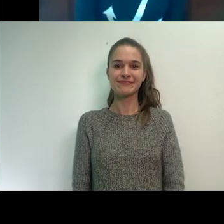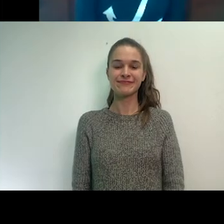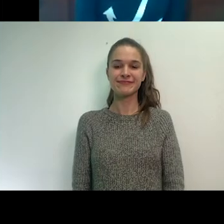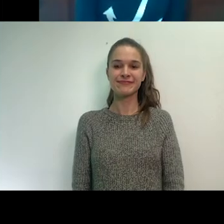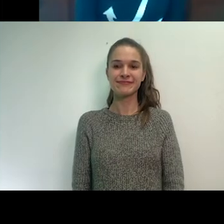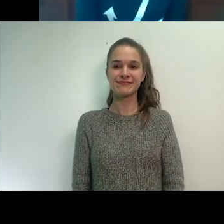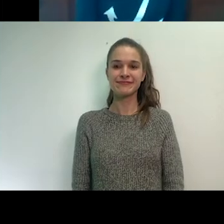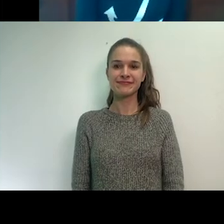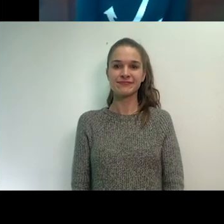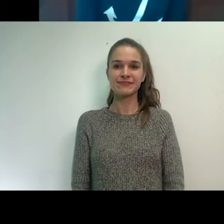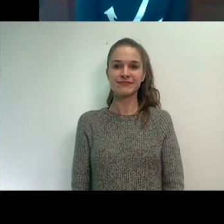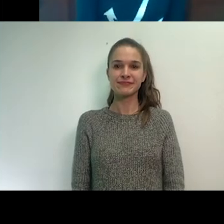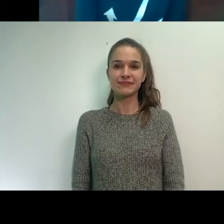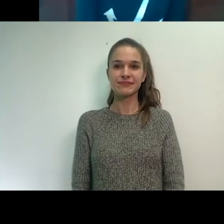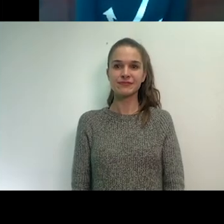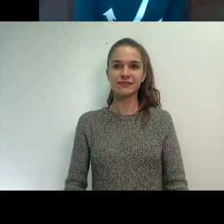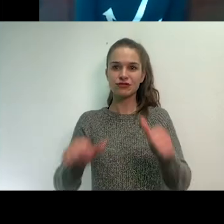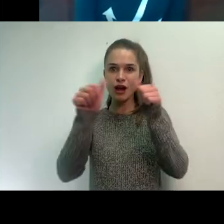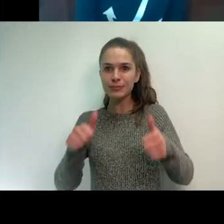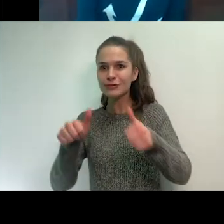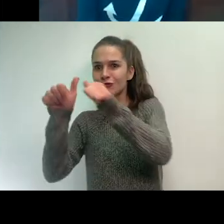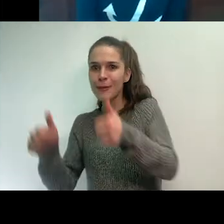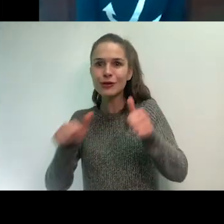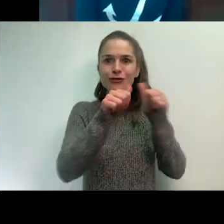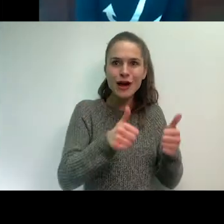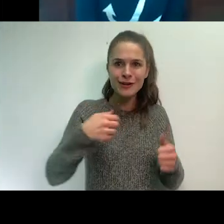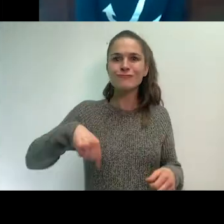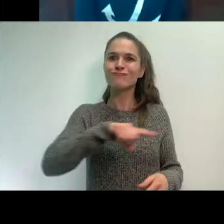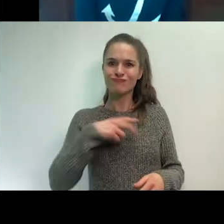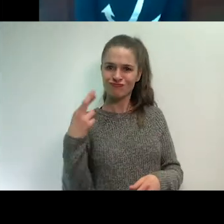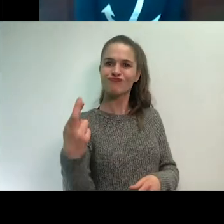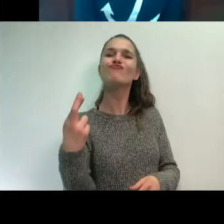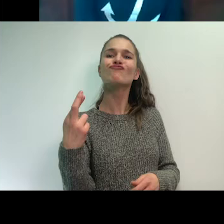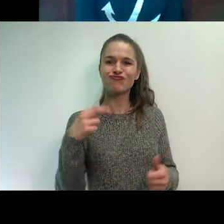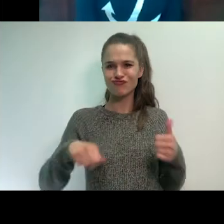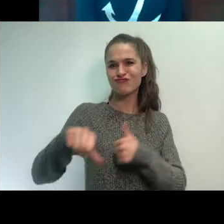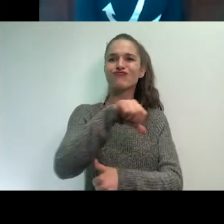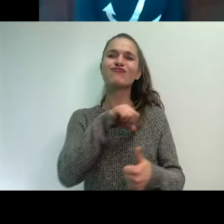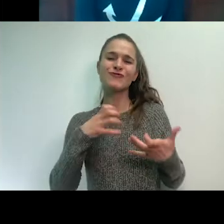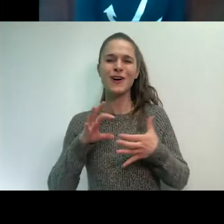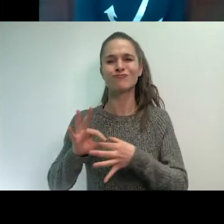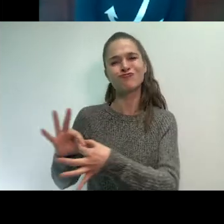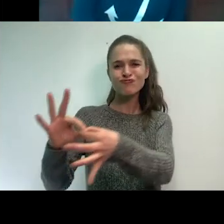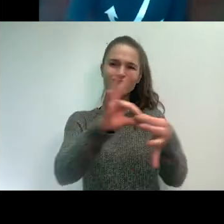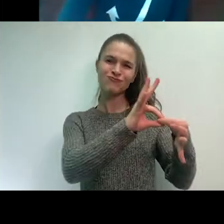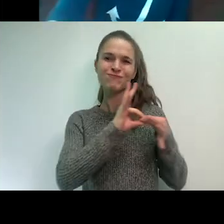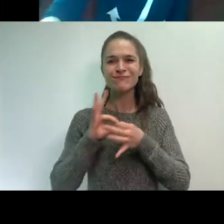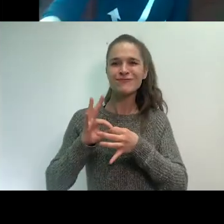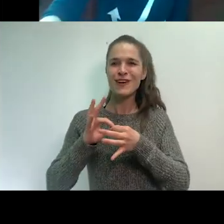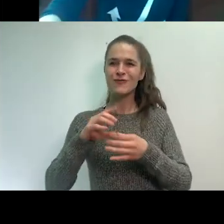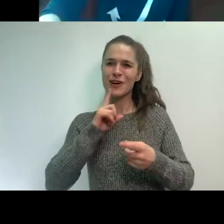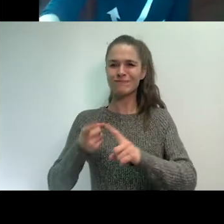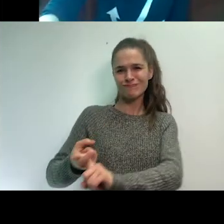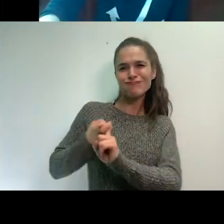And then some of these shapes are saying, we're good buddies. 4 amigos. Besties. Well, that's